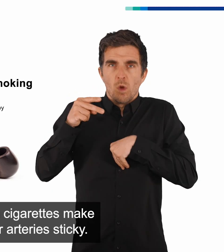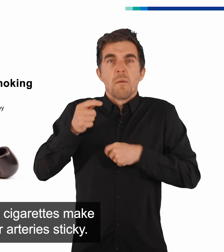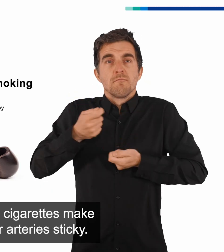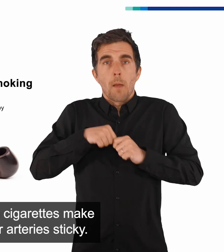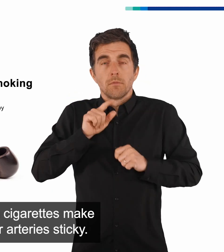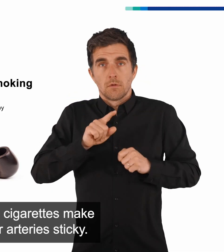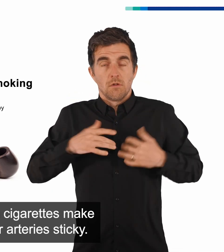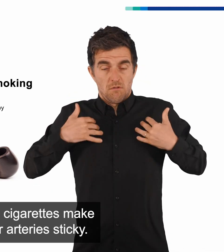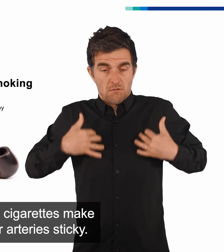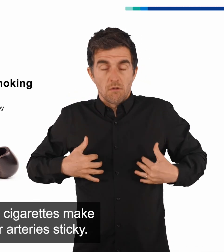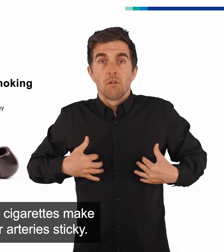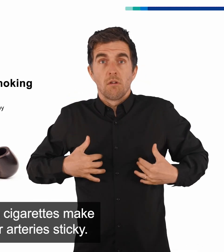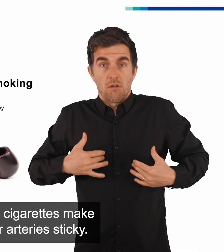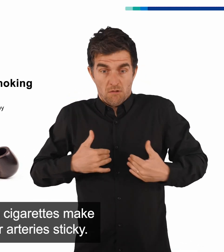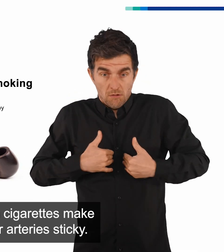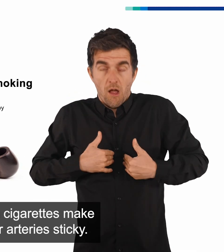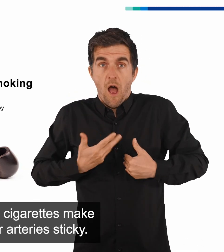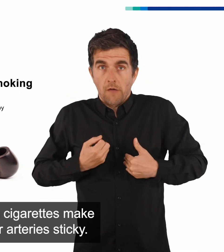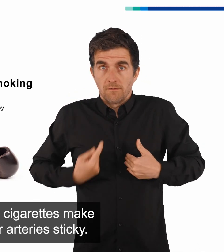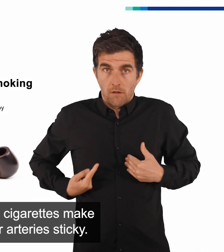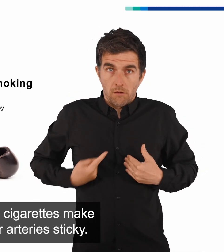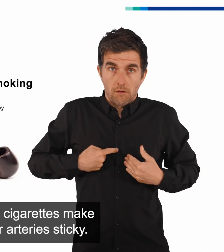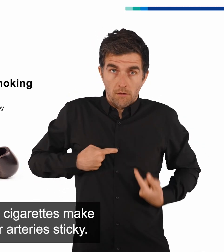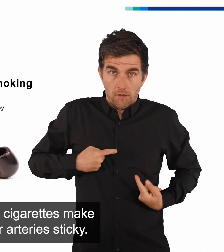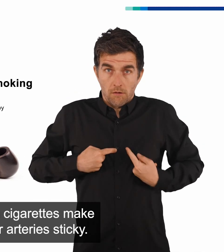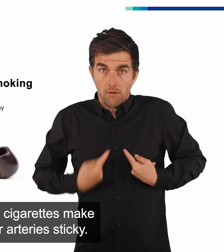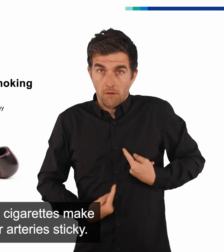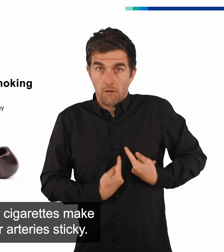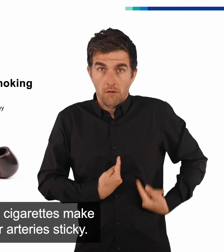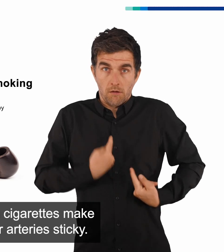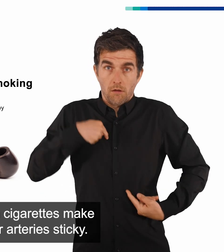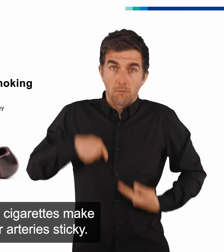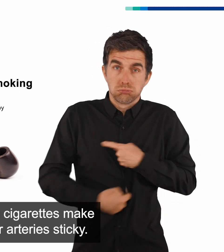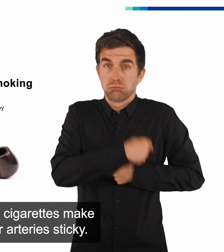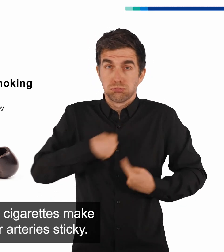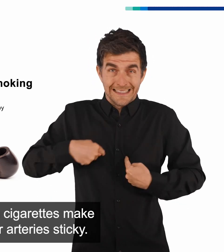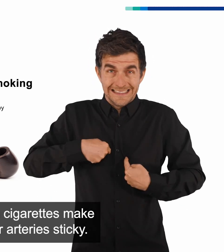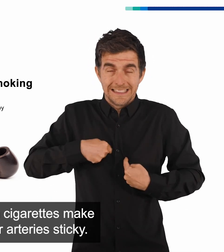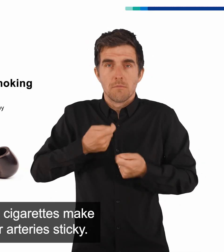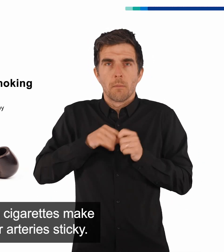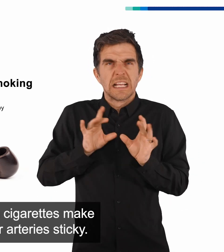The fatty material can begin to block your arteries and increase your risk of having a heart attack.